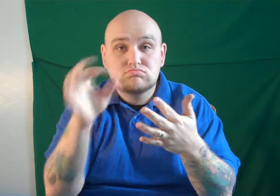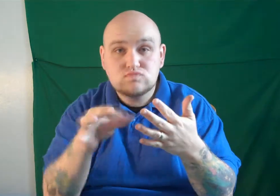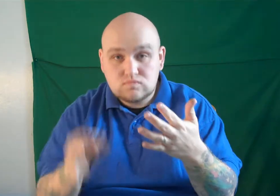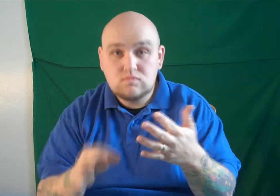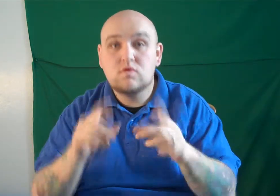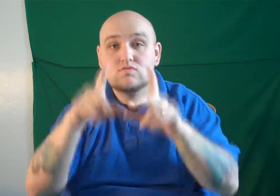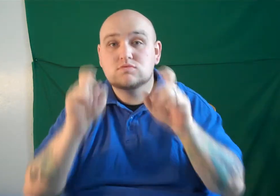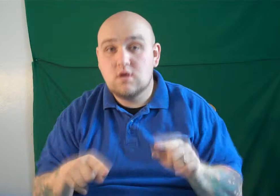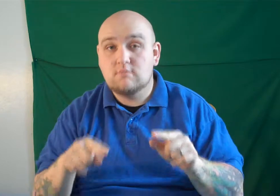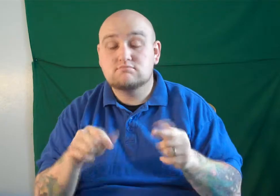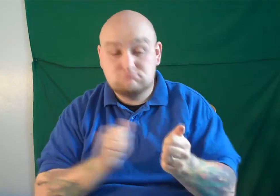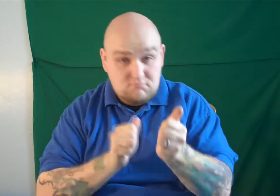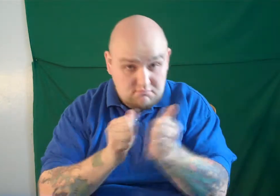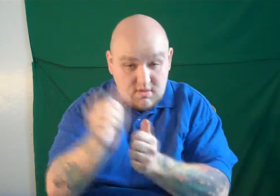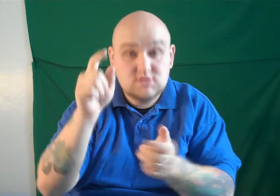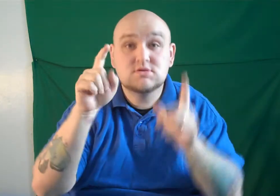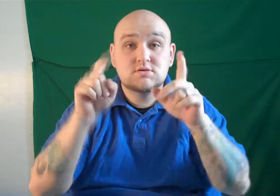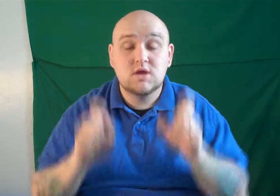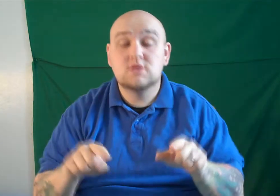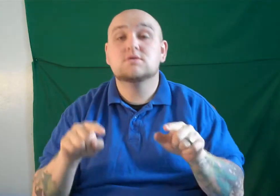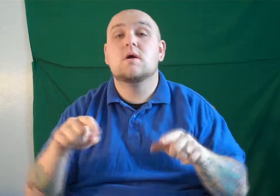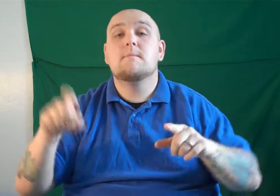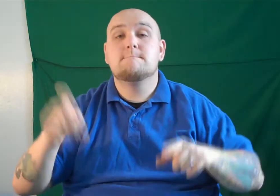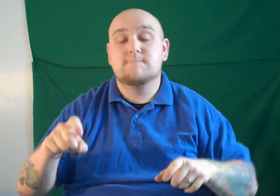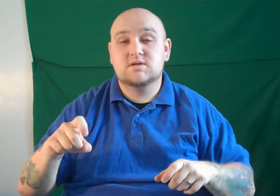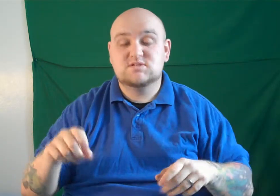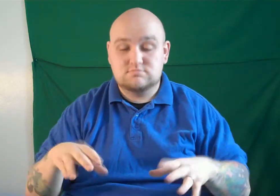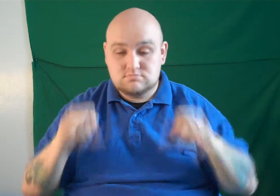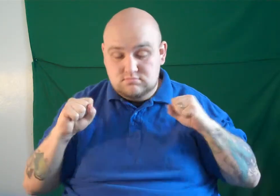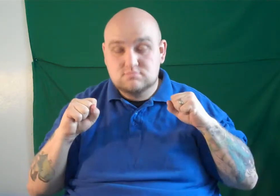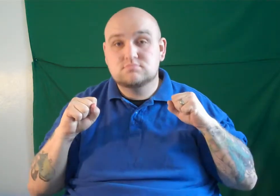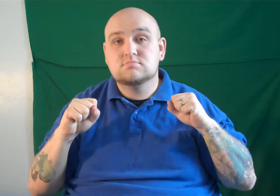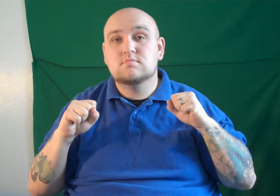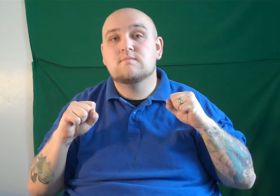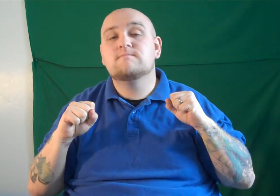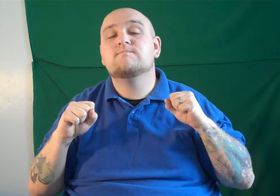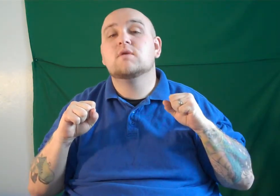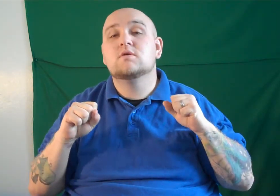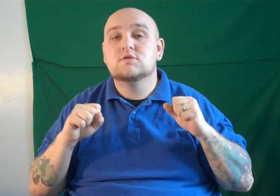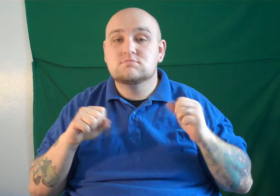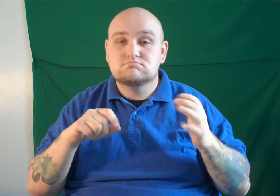To pass the test, you must receive a scaled score of 500 or better.